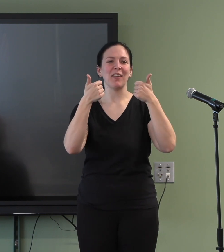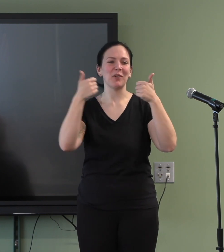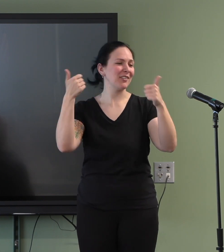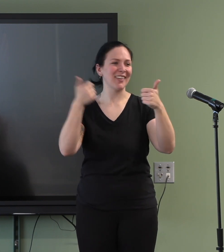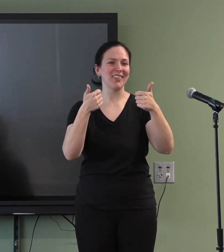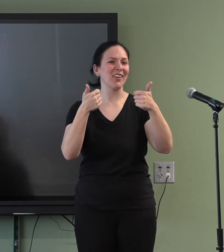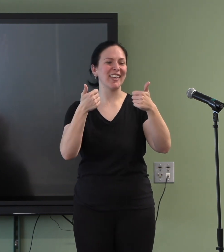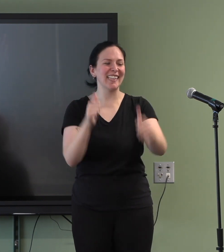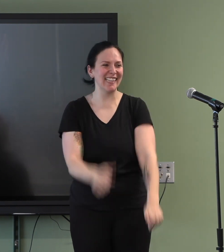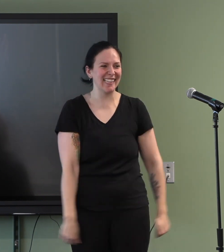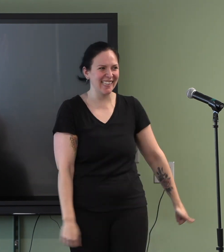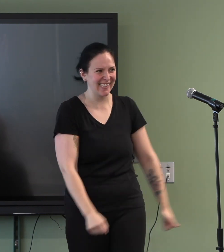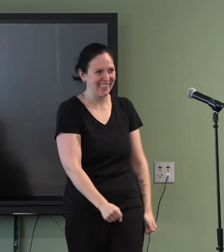language. It's all good.